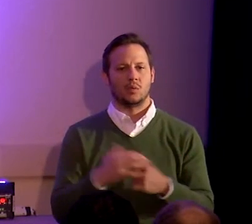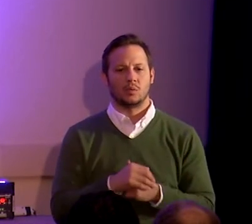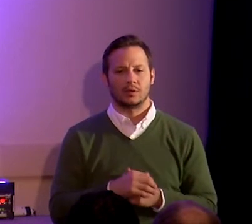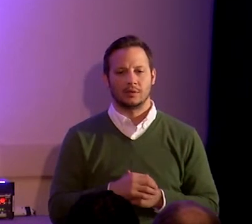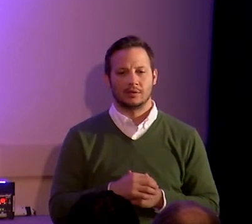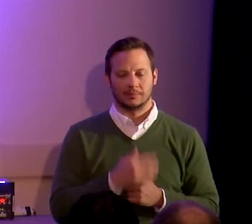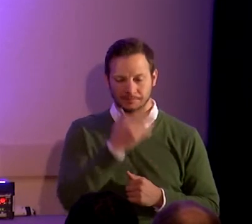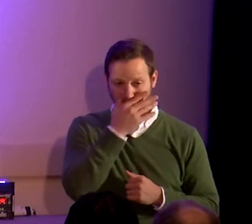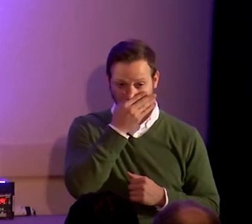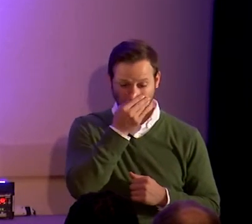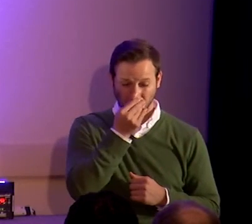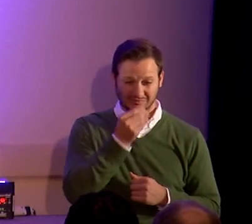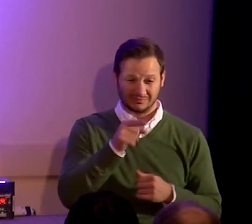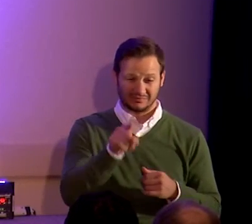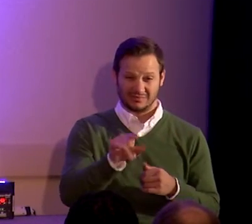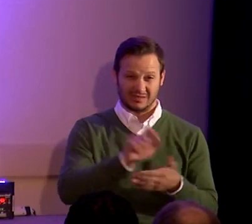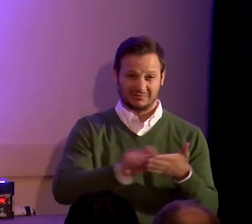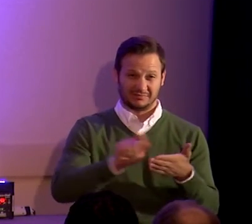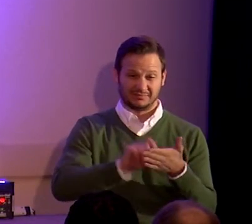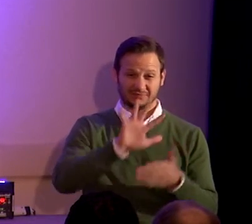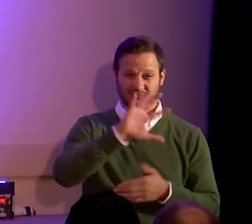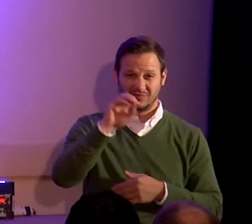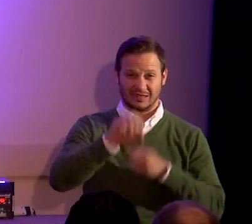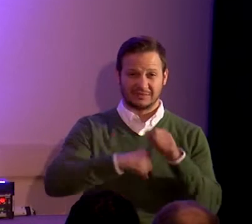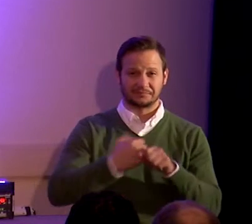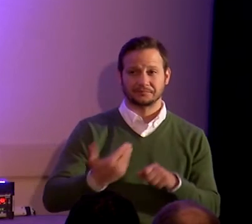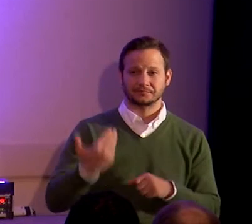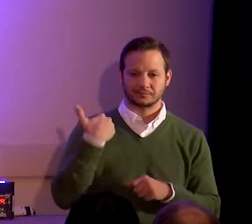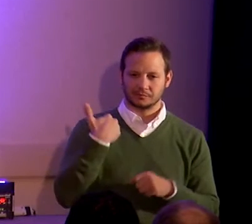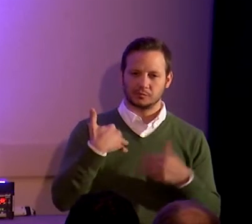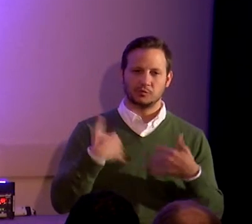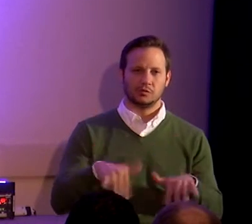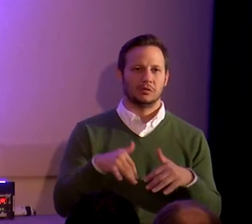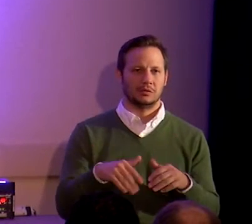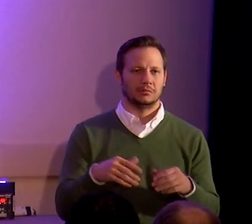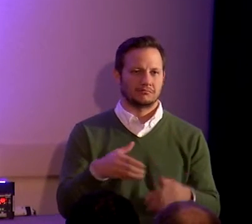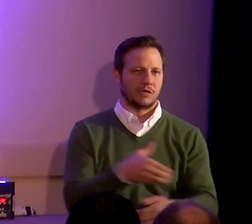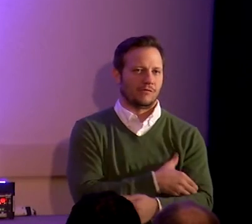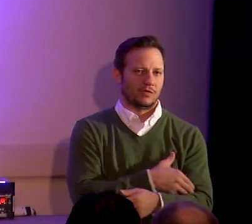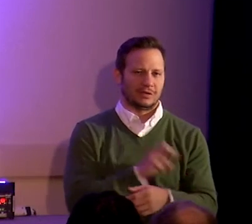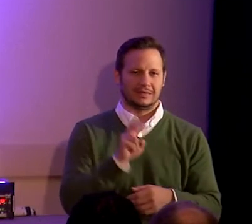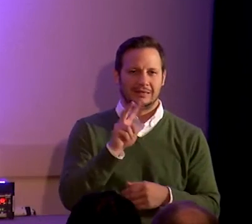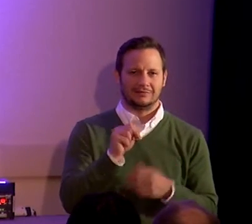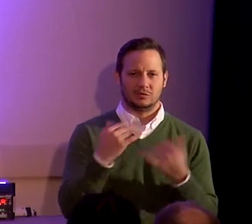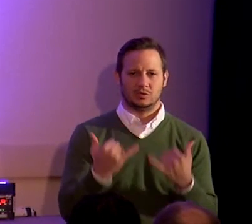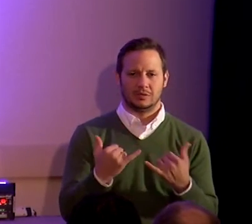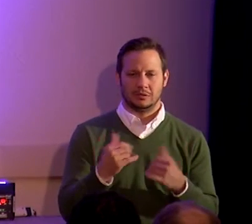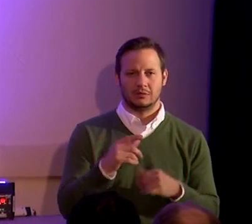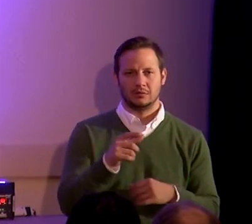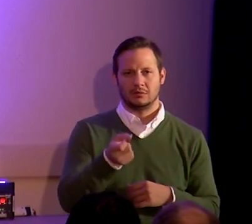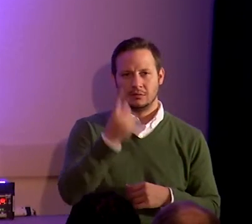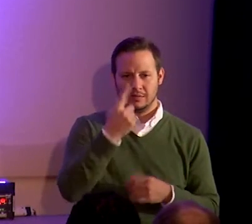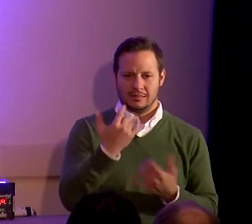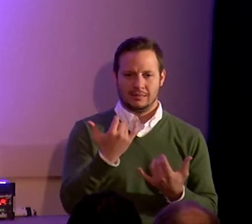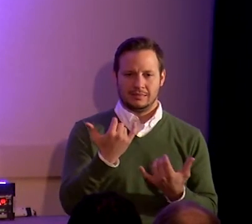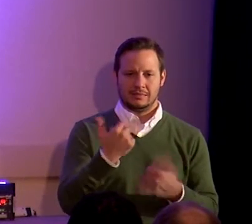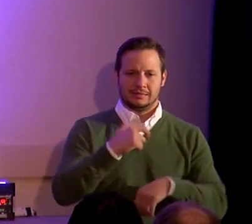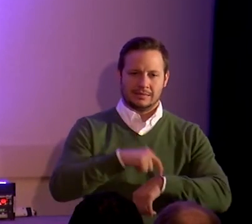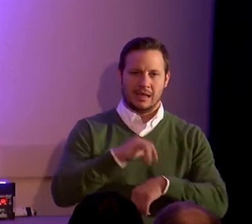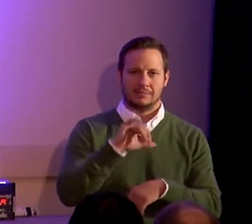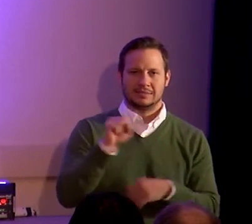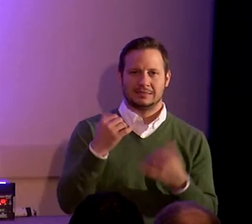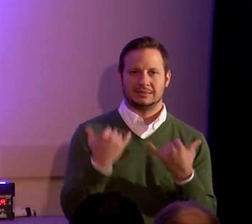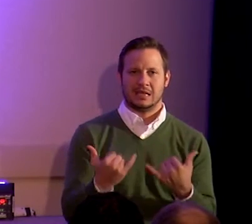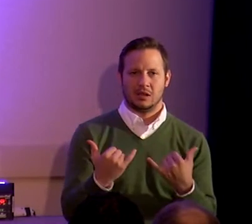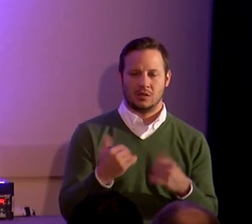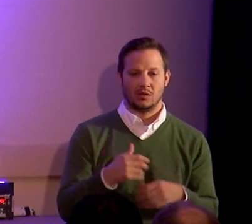These words, penned more than 50 years ago, resonate even more powerfully today. There is no doubt the time is now. With